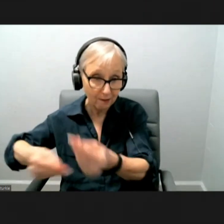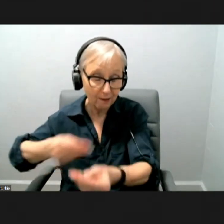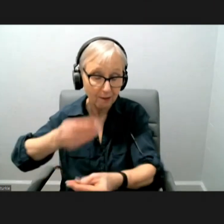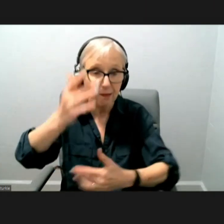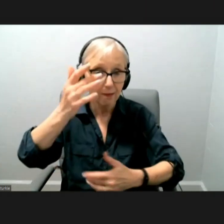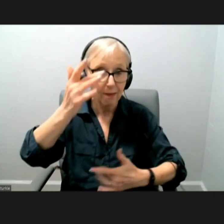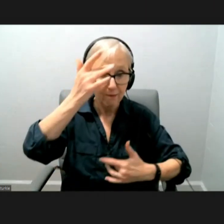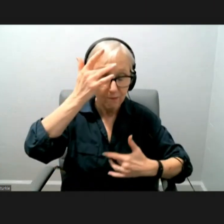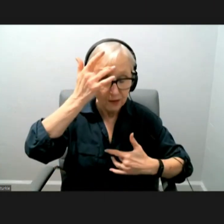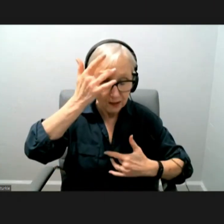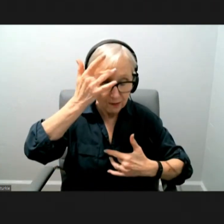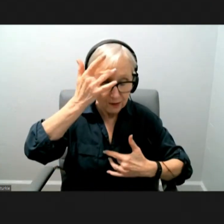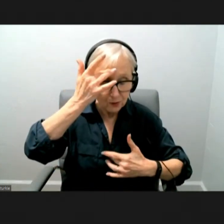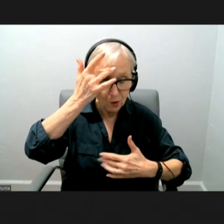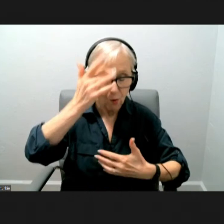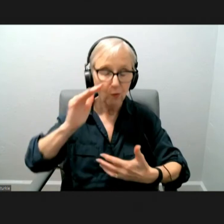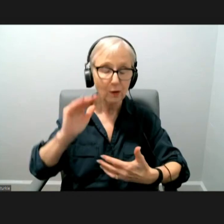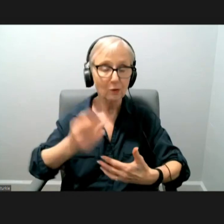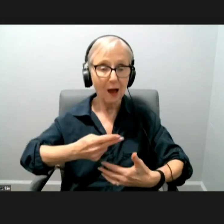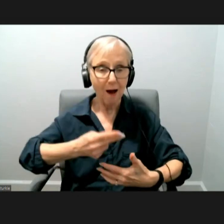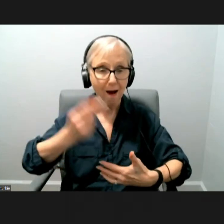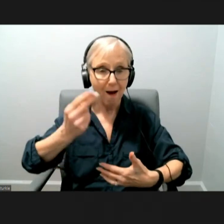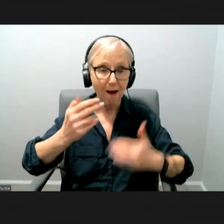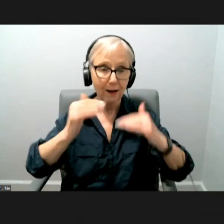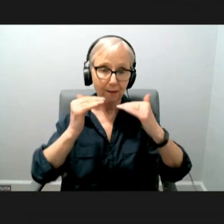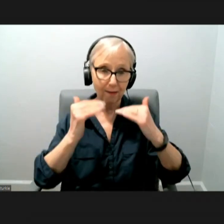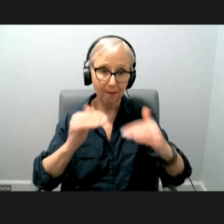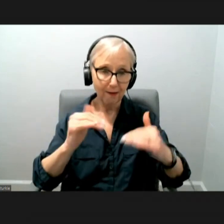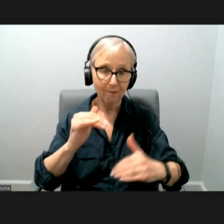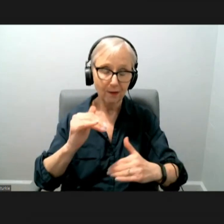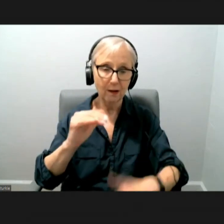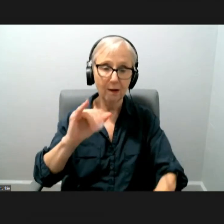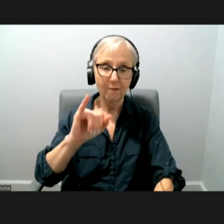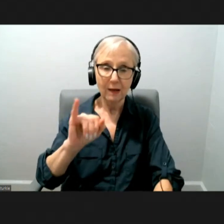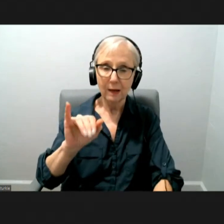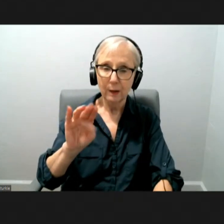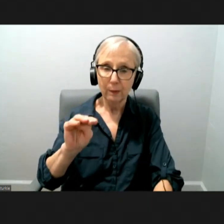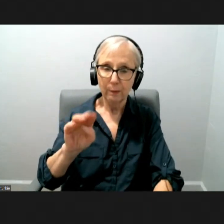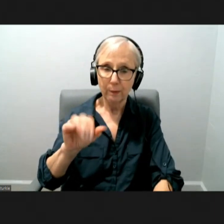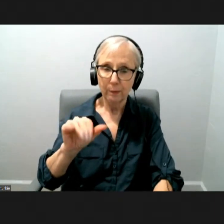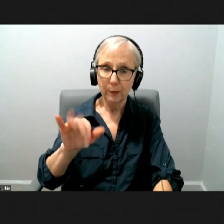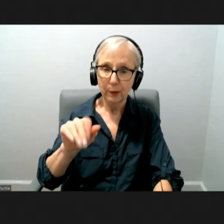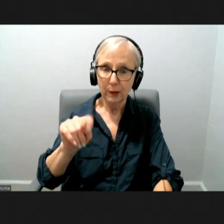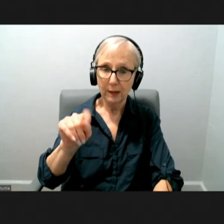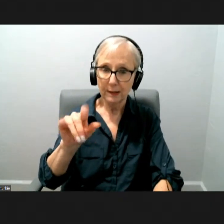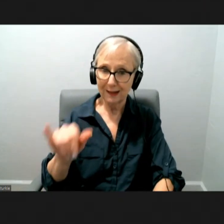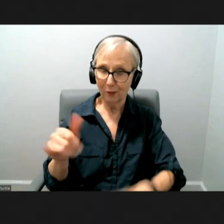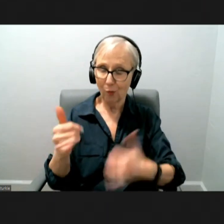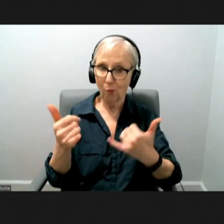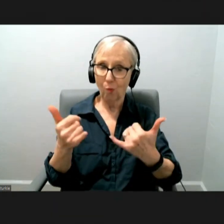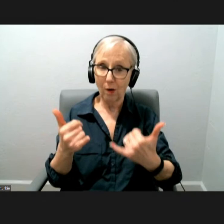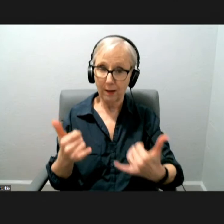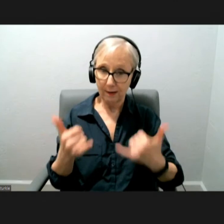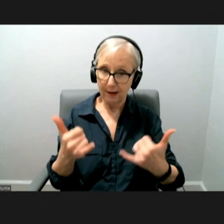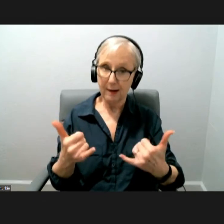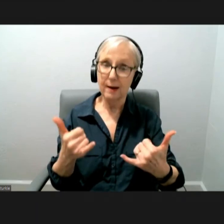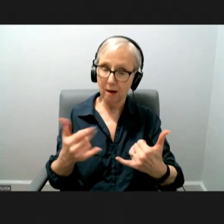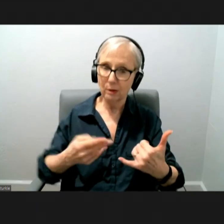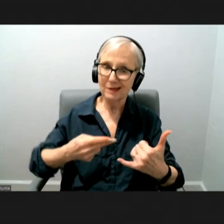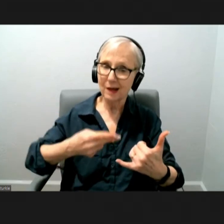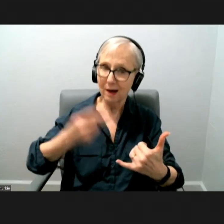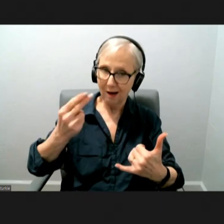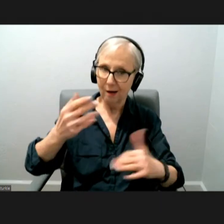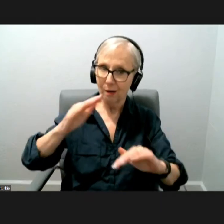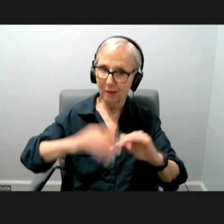high level of immunity in our communities right now. And that level of immunity is quite a bit higher than